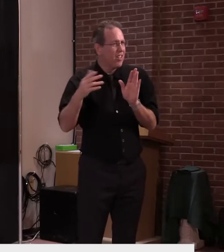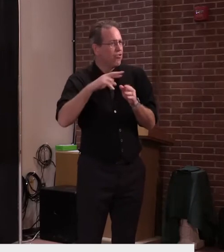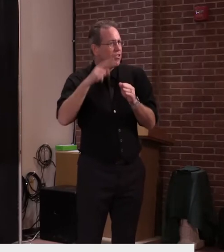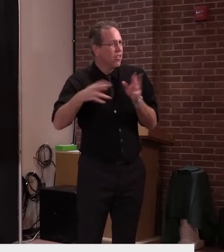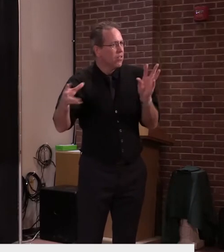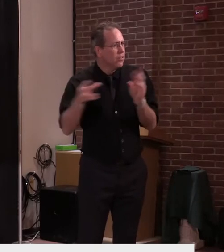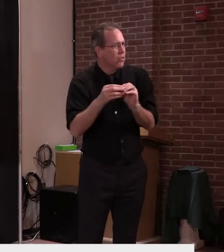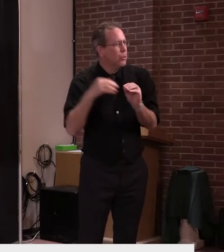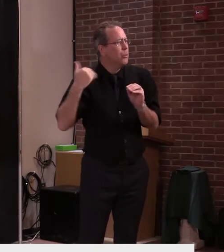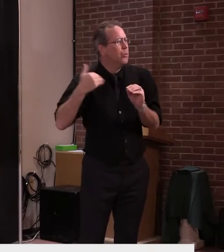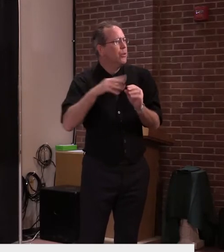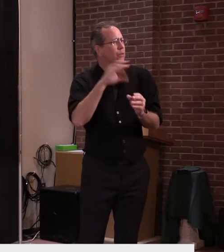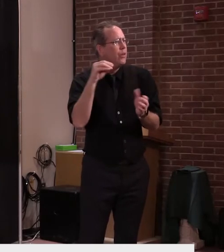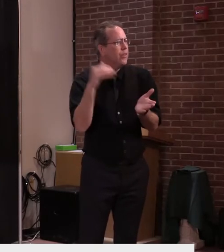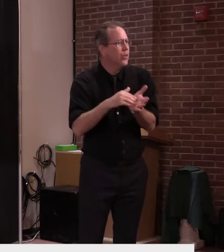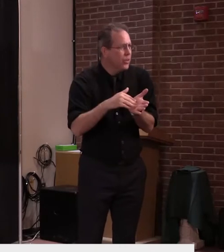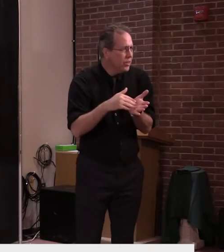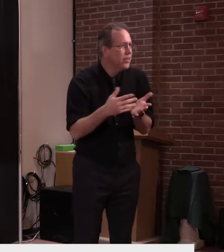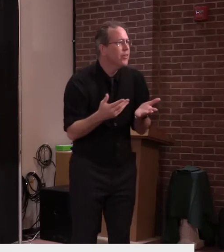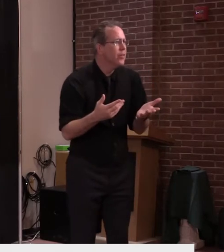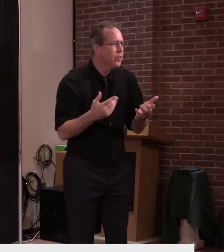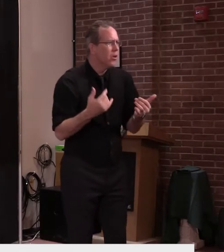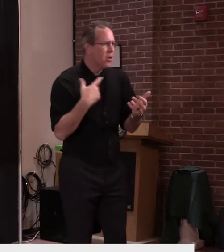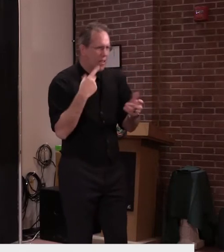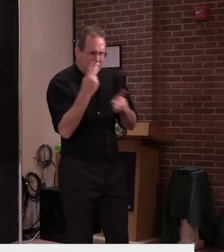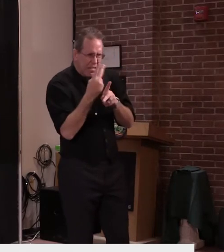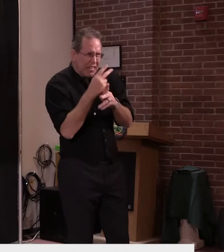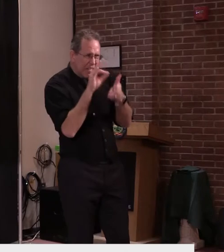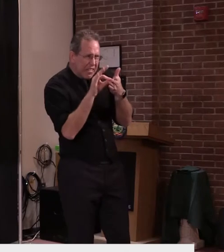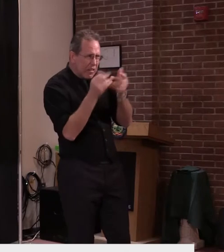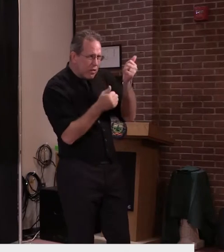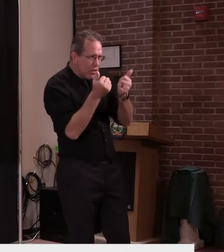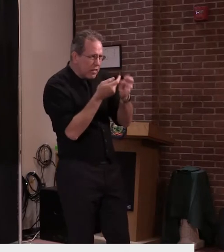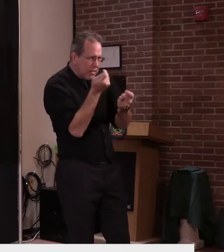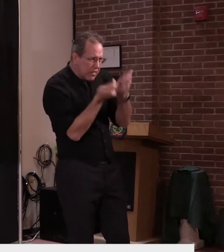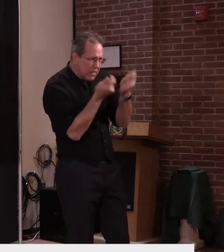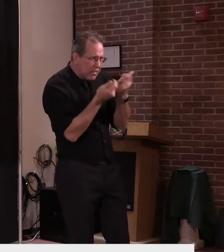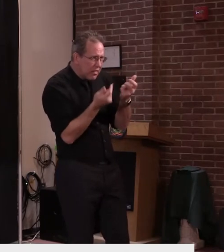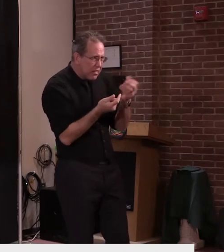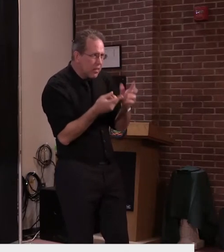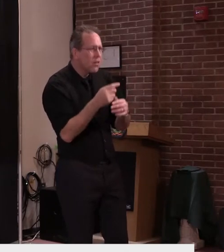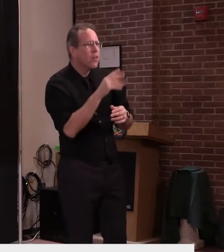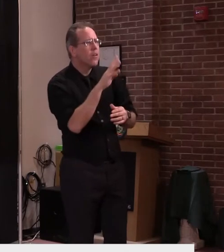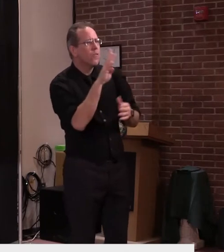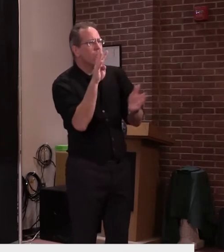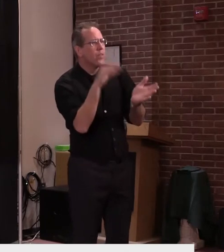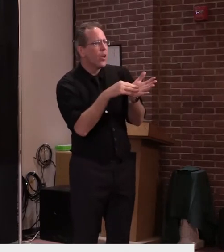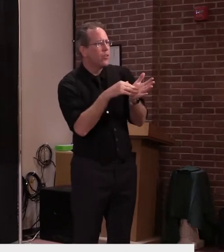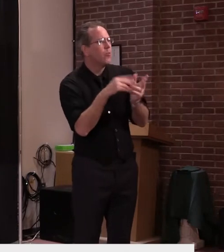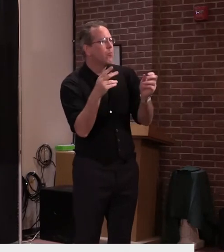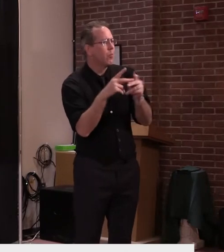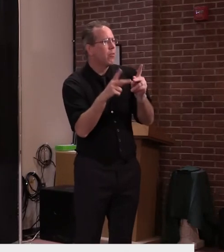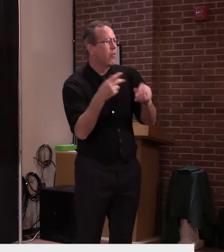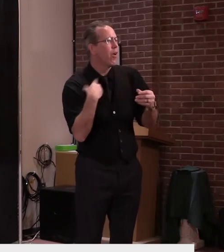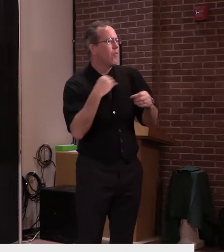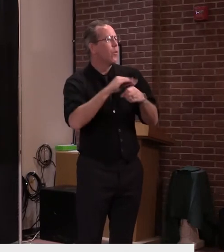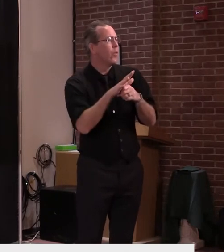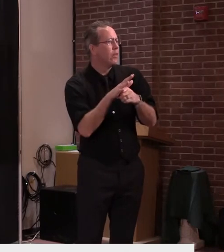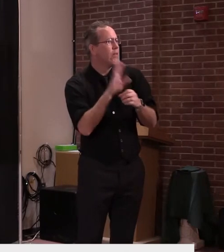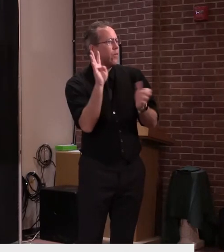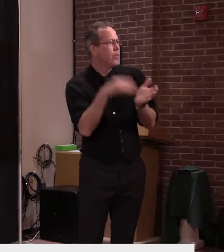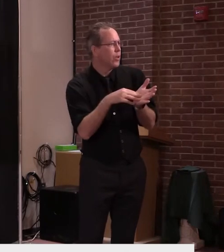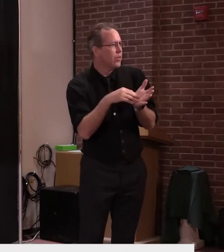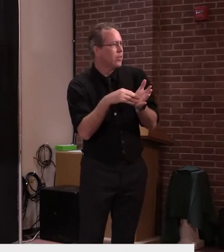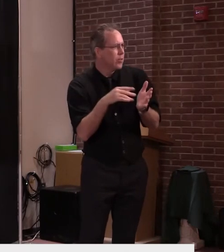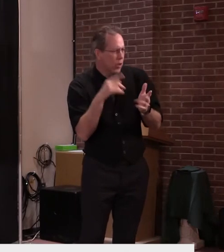4,375 additional positives were identified. Our data team is working to assign those cases to the dates that they should have been